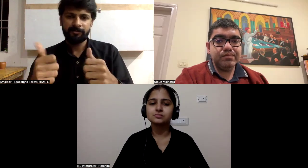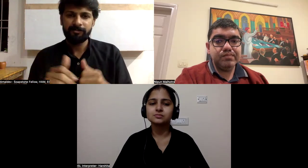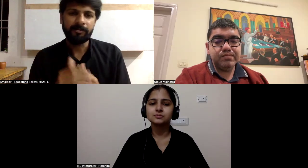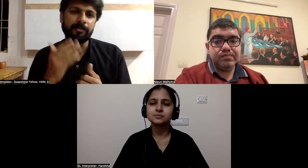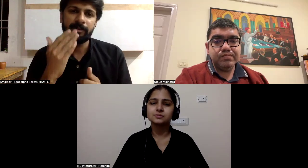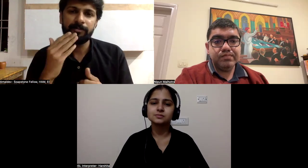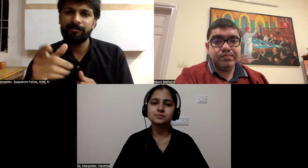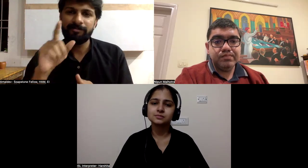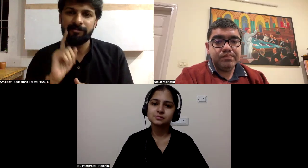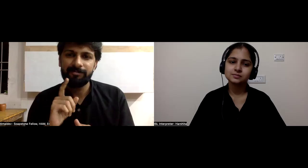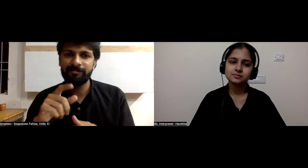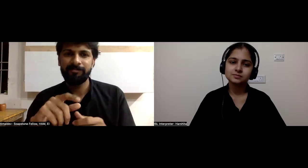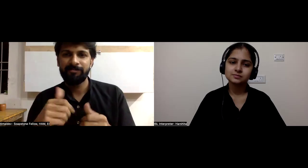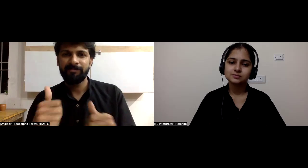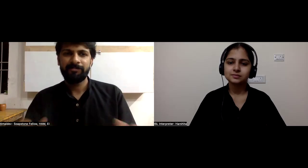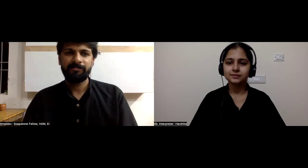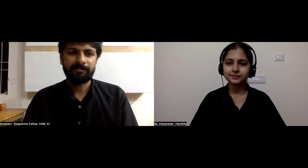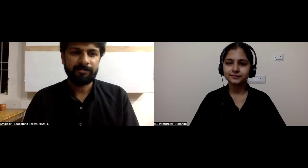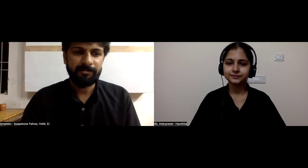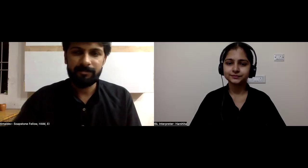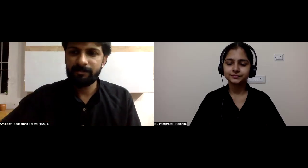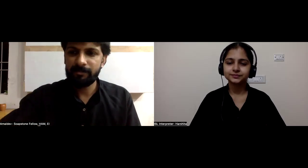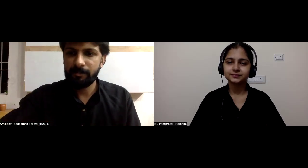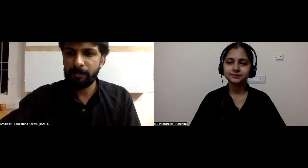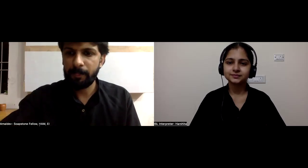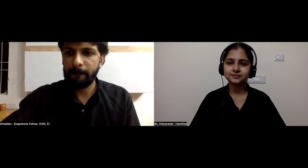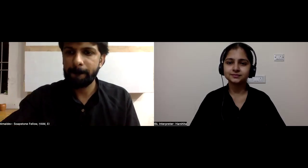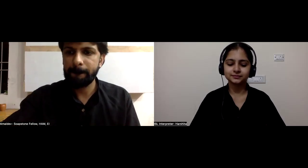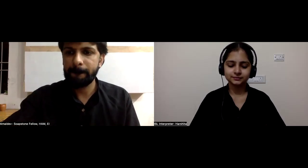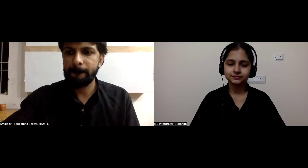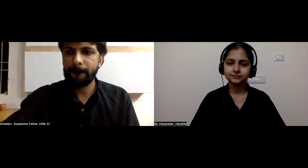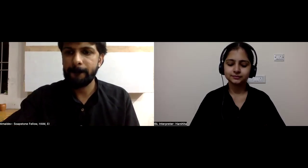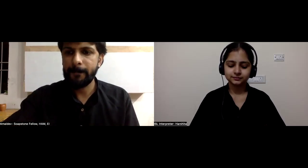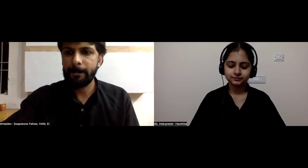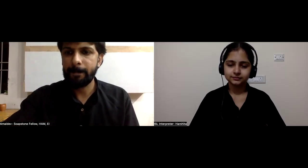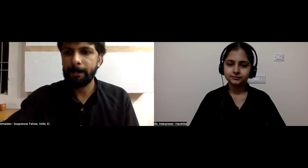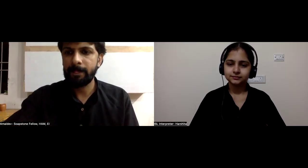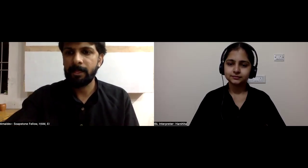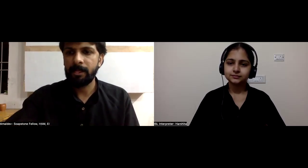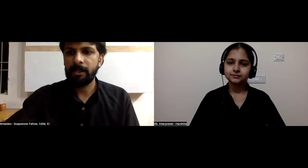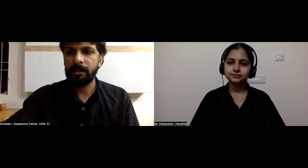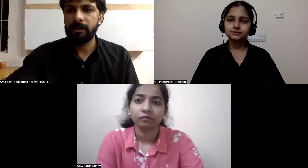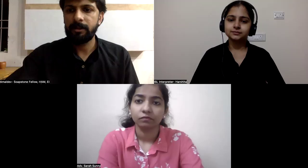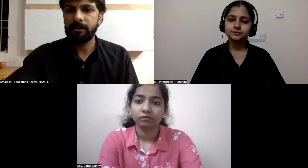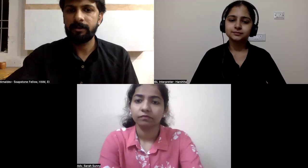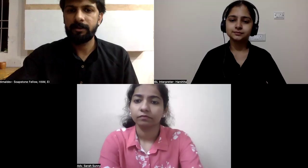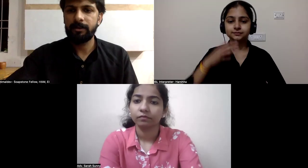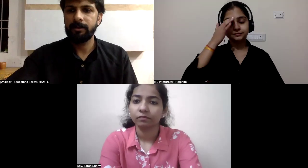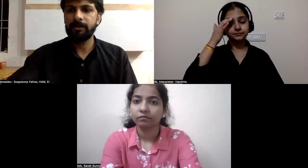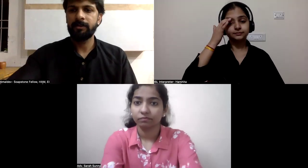Could we have Sarah Sunny, Advocate Sarah Sunny over?